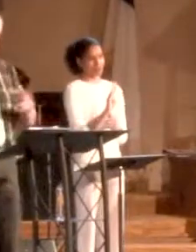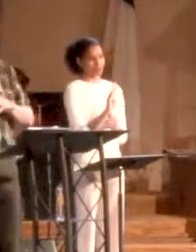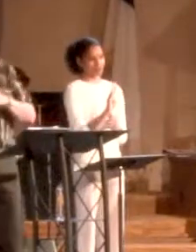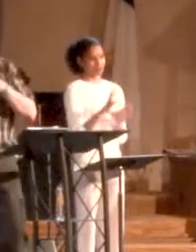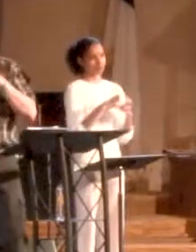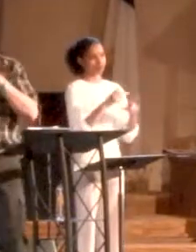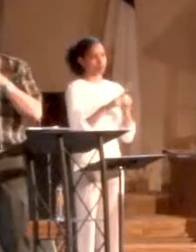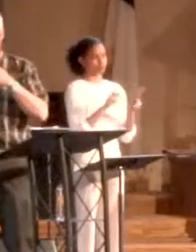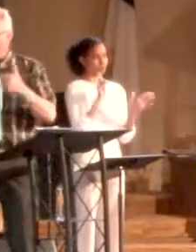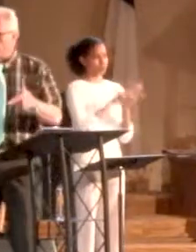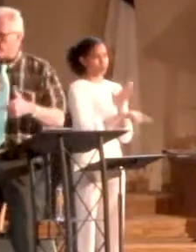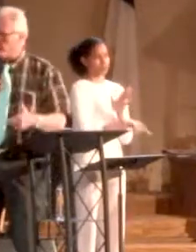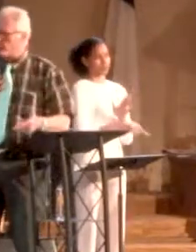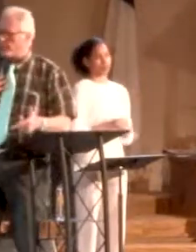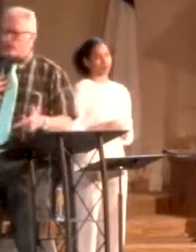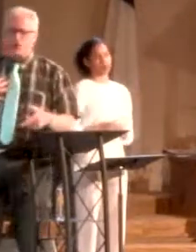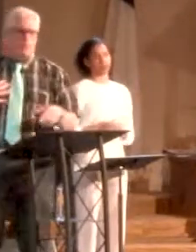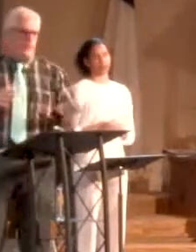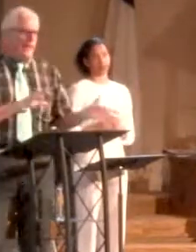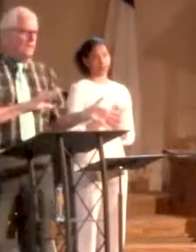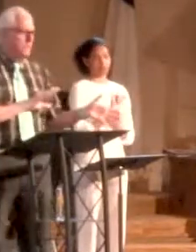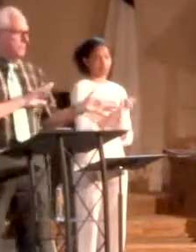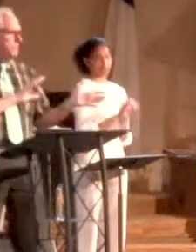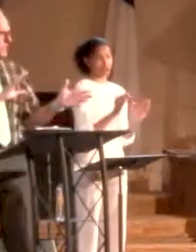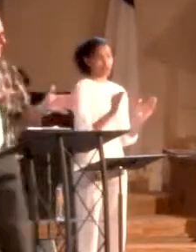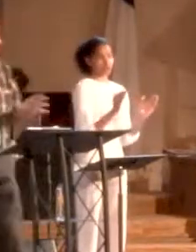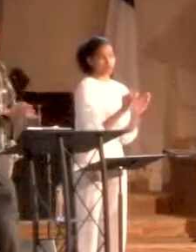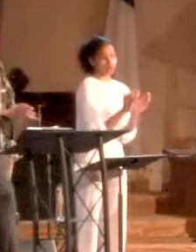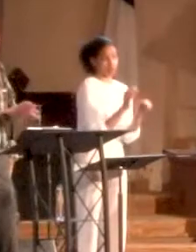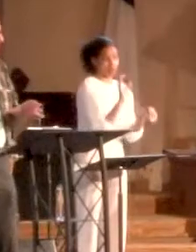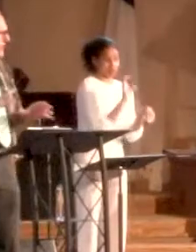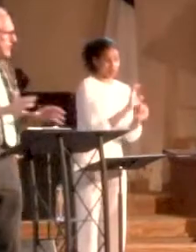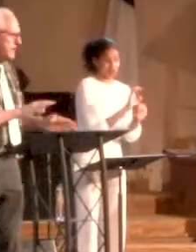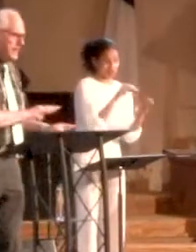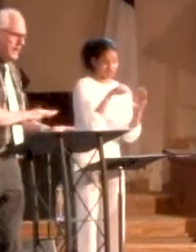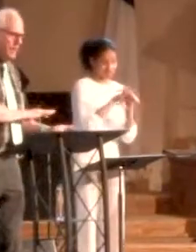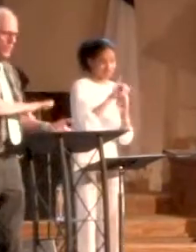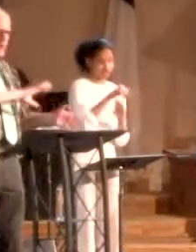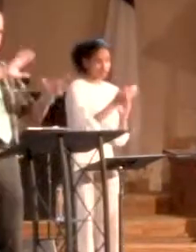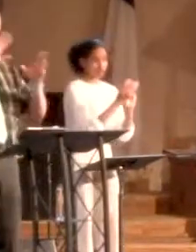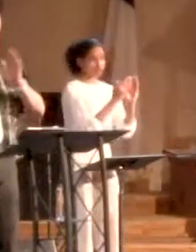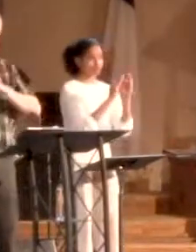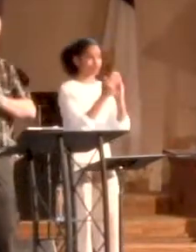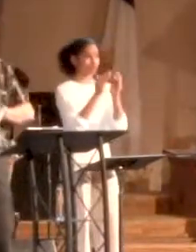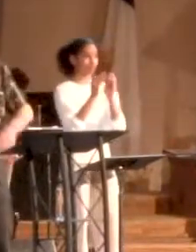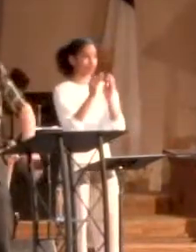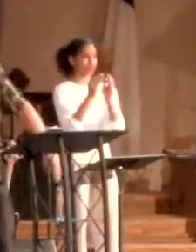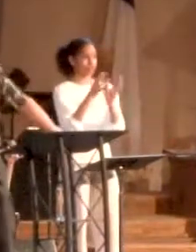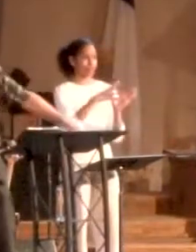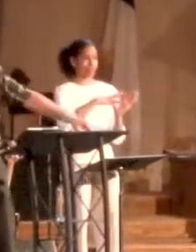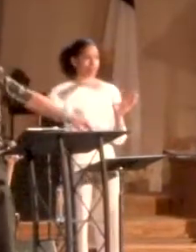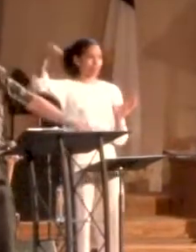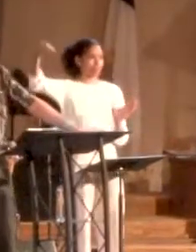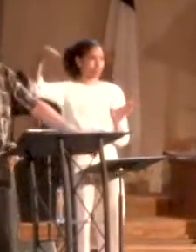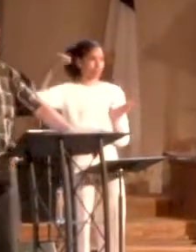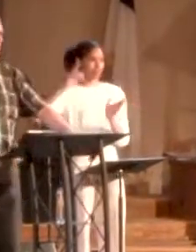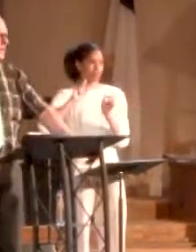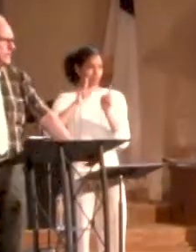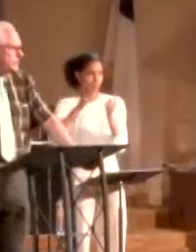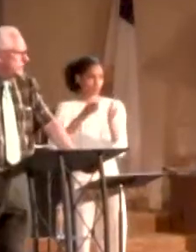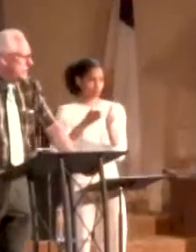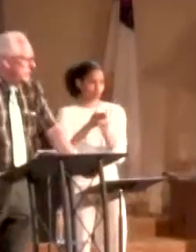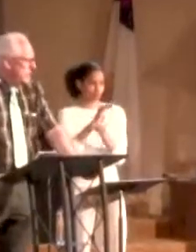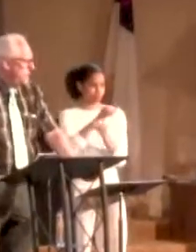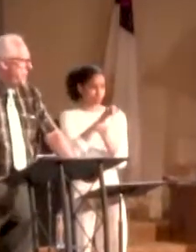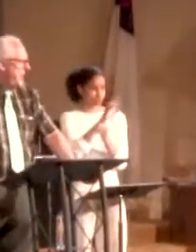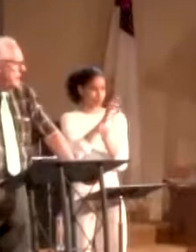And the small Jerusalem church fled from the city and went across the Jordan to the